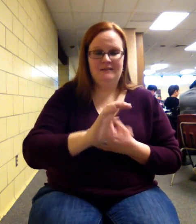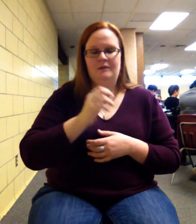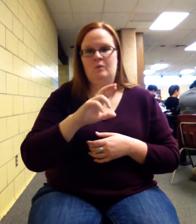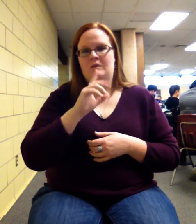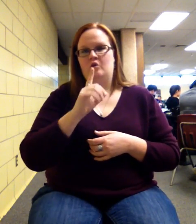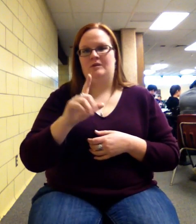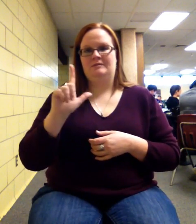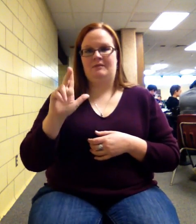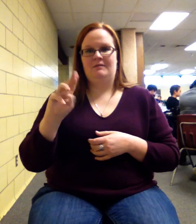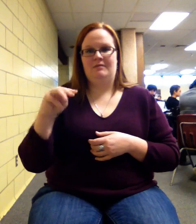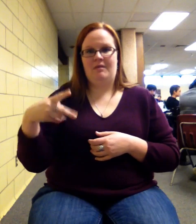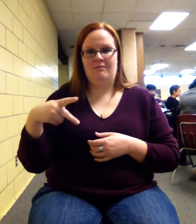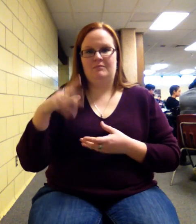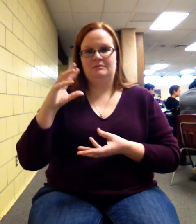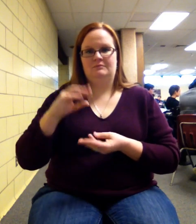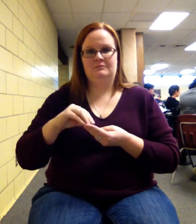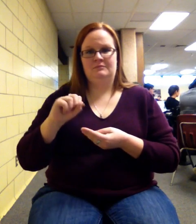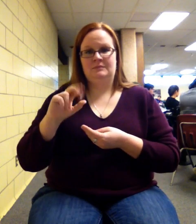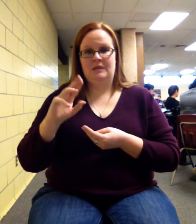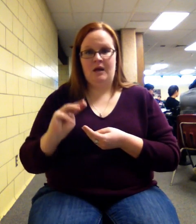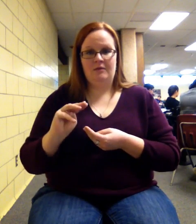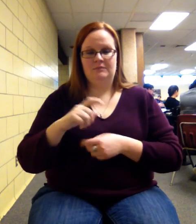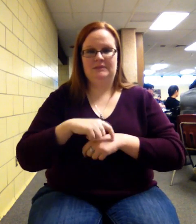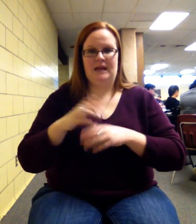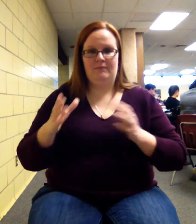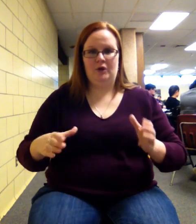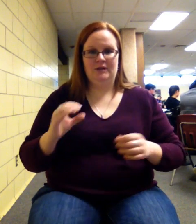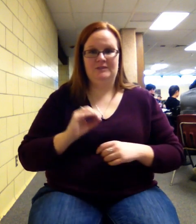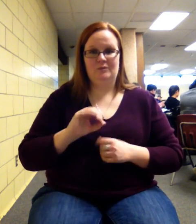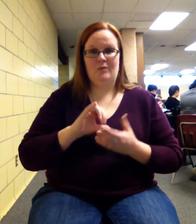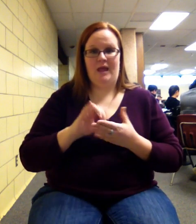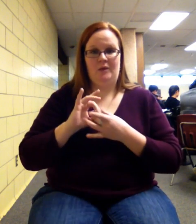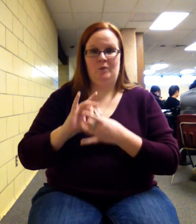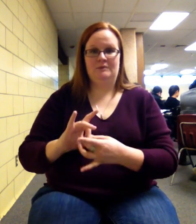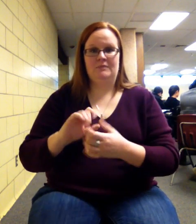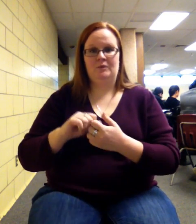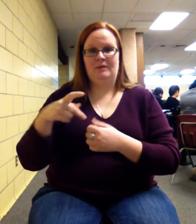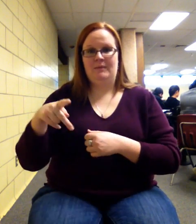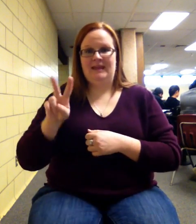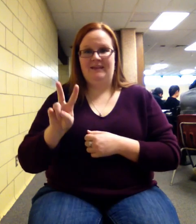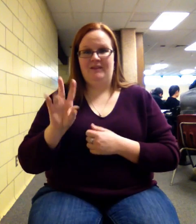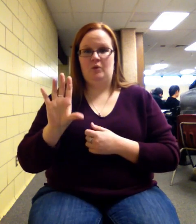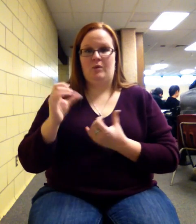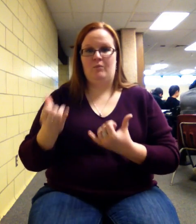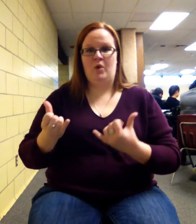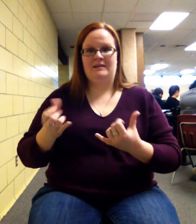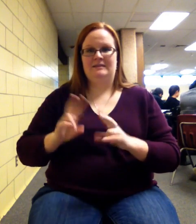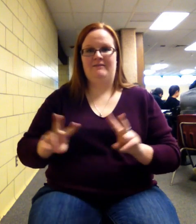cash flow at time period 0, that's going to correspond with your PV, your present value button.